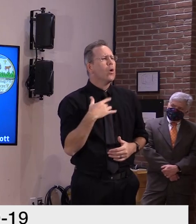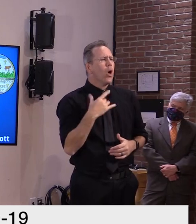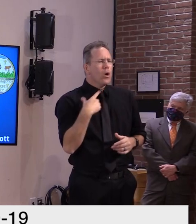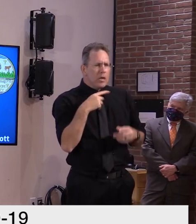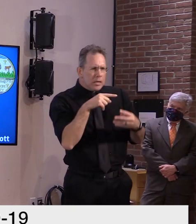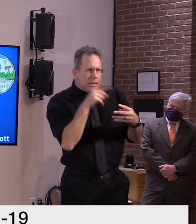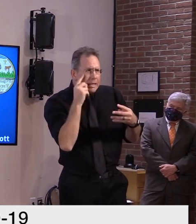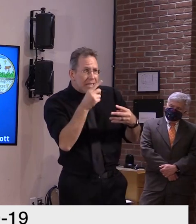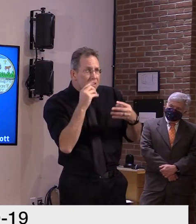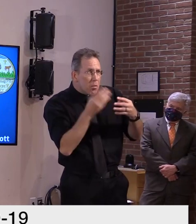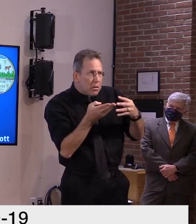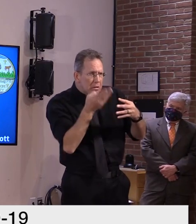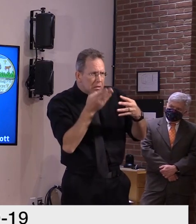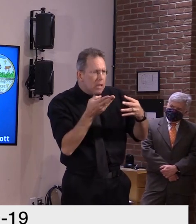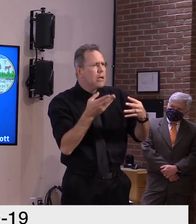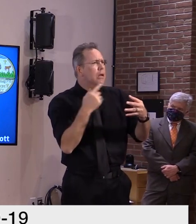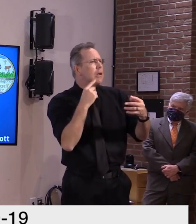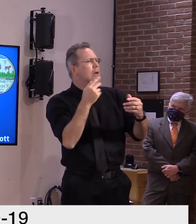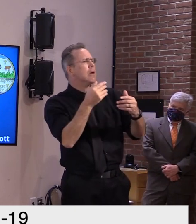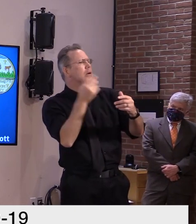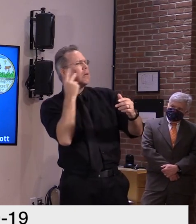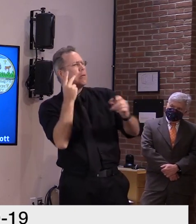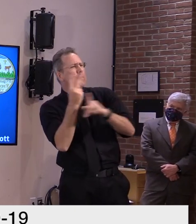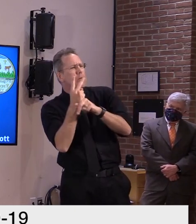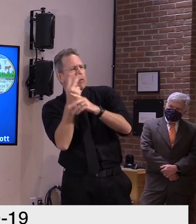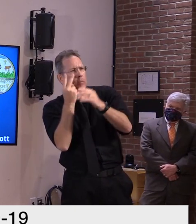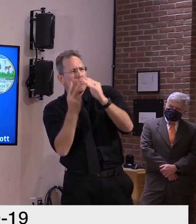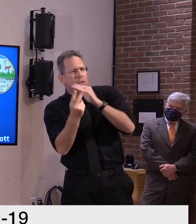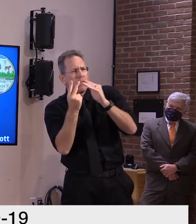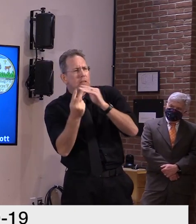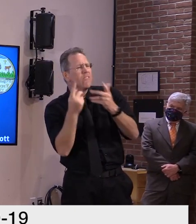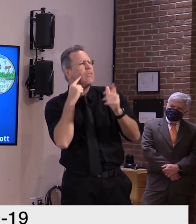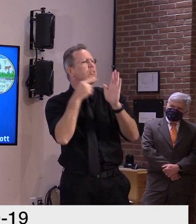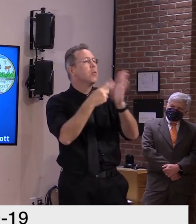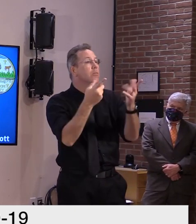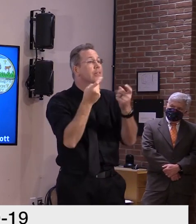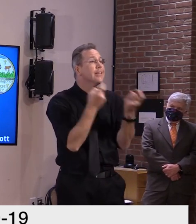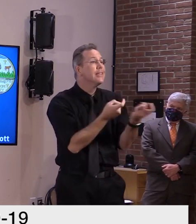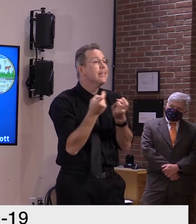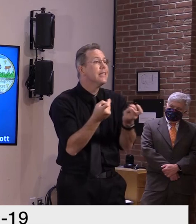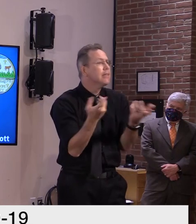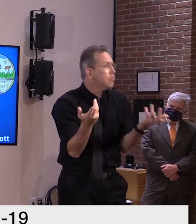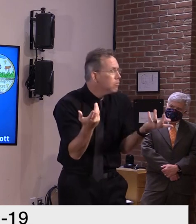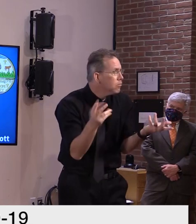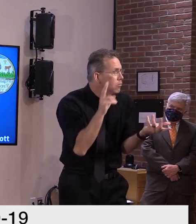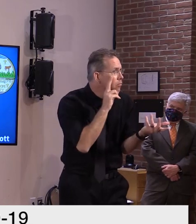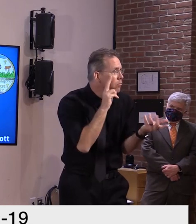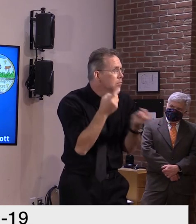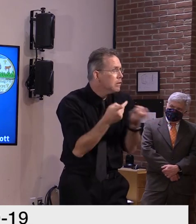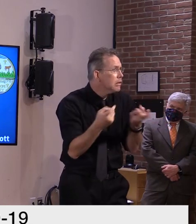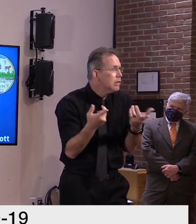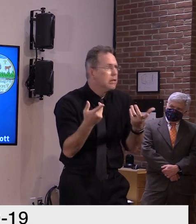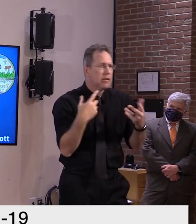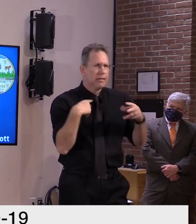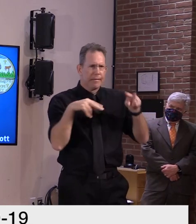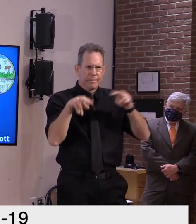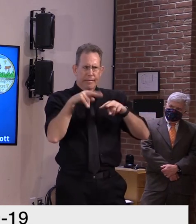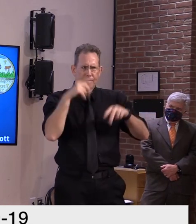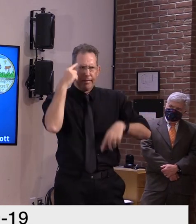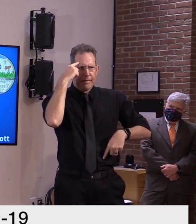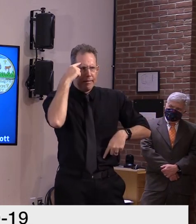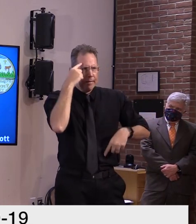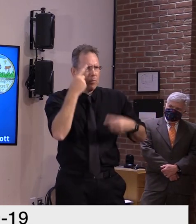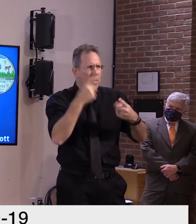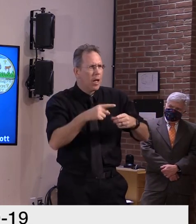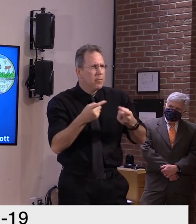industry, we want to. People will need that for their physical and mental health. People will want to be outdoors in the winter doing something like